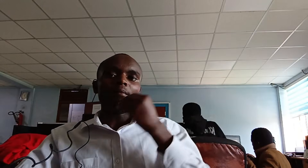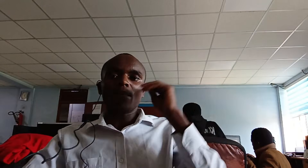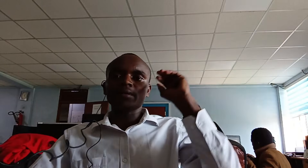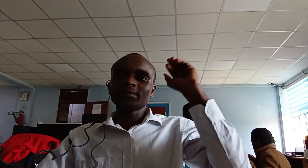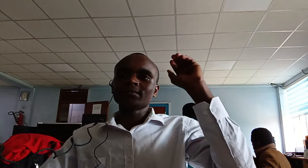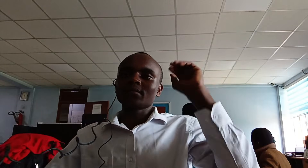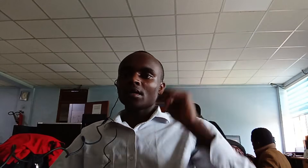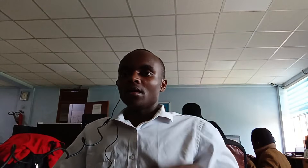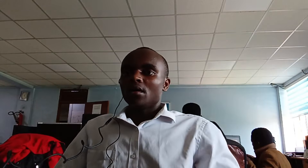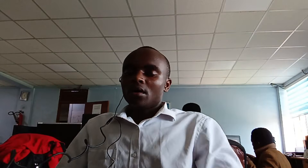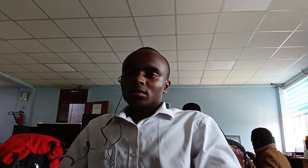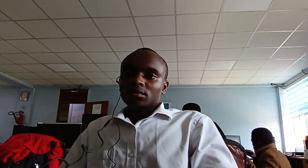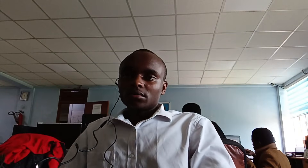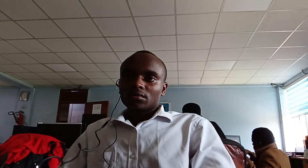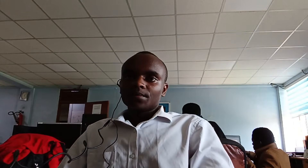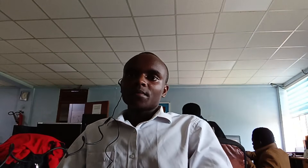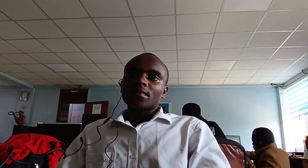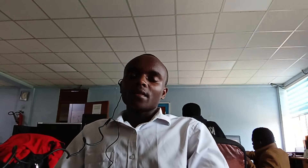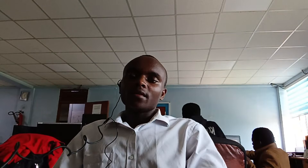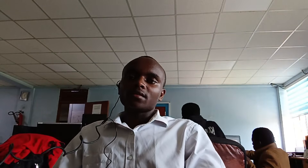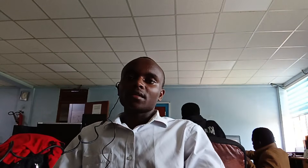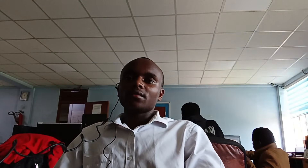man. So